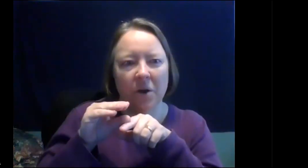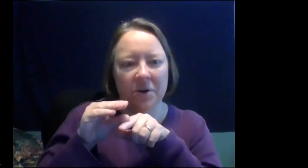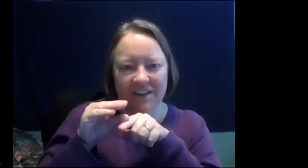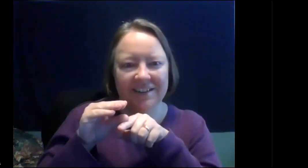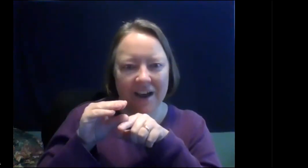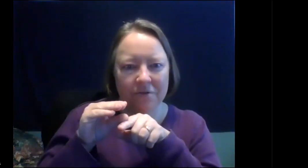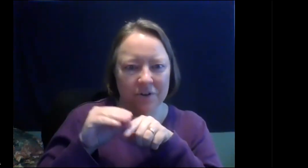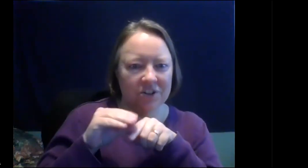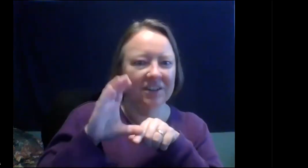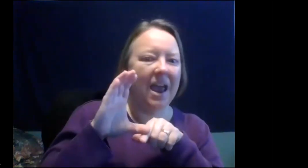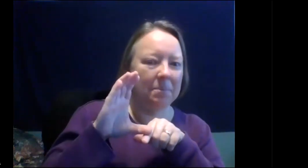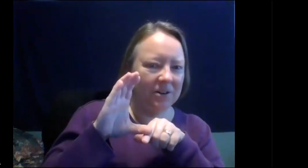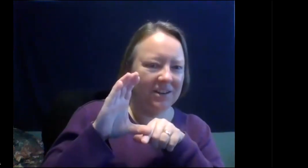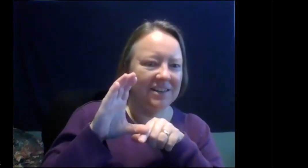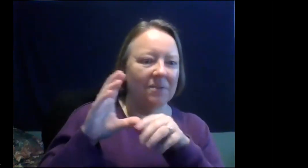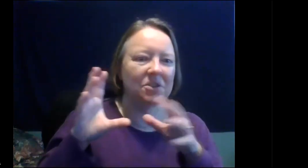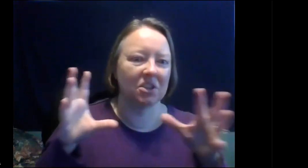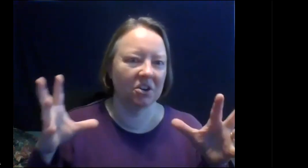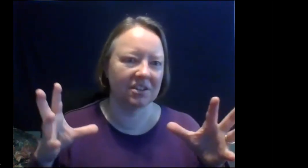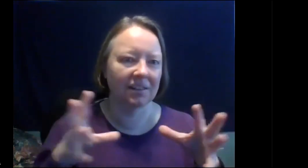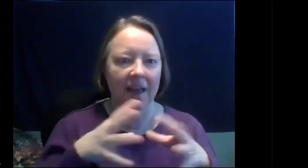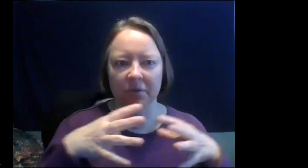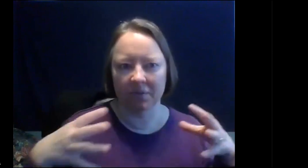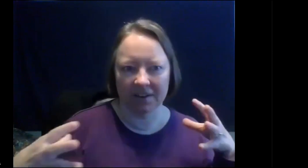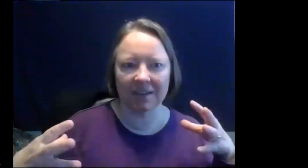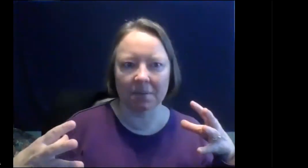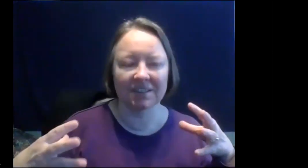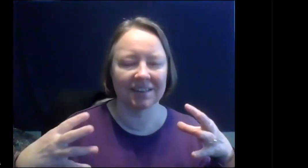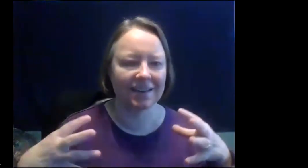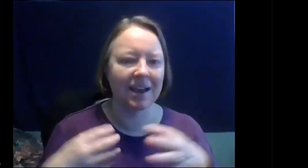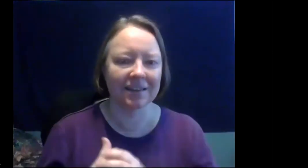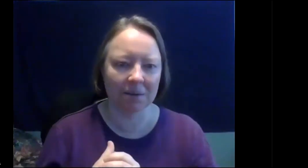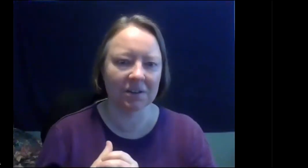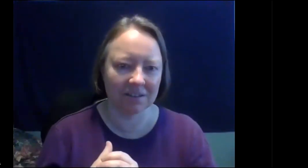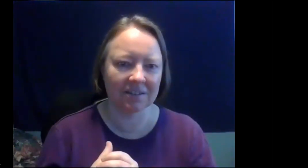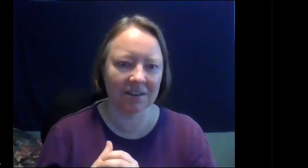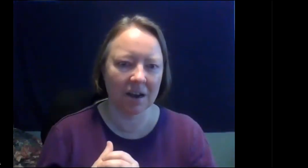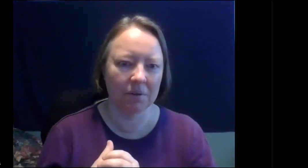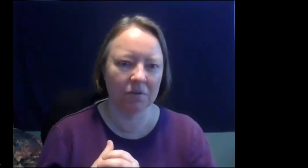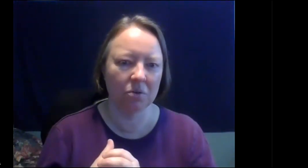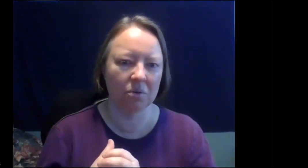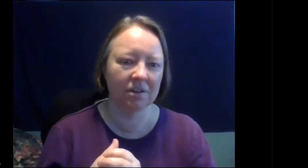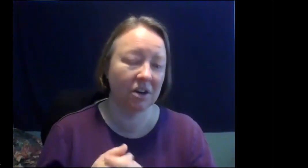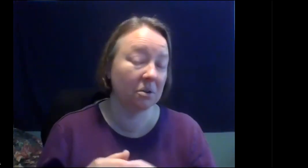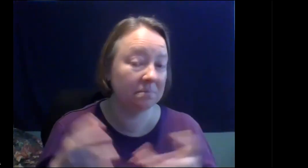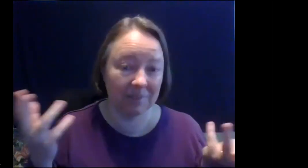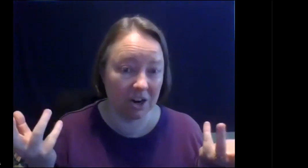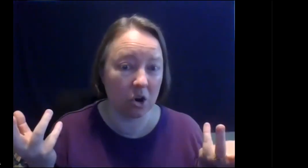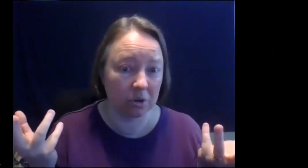lower D deaf versus a capital D deaf. So there is a level of acceptance and non-acceptance if you get a